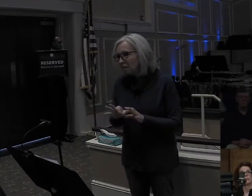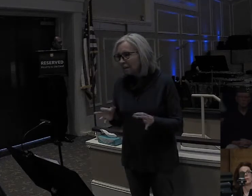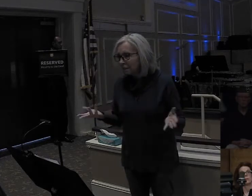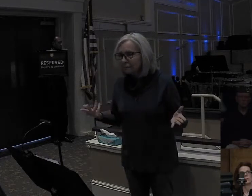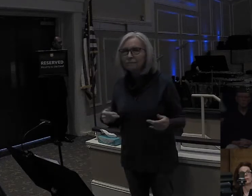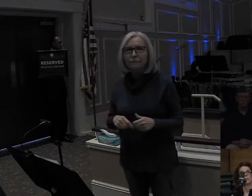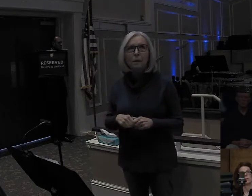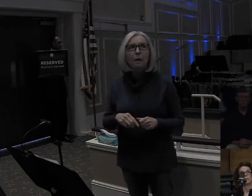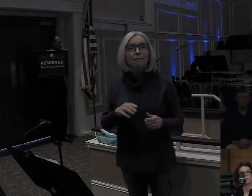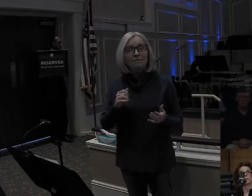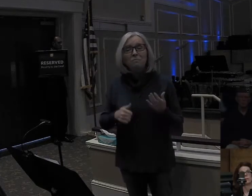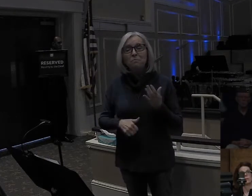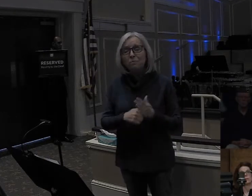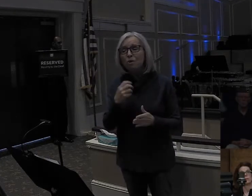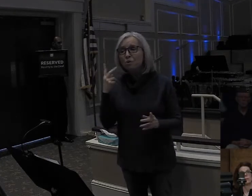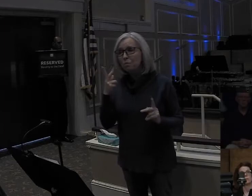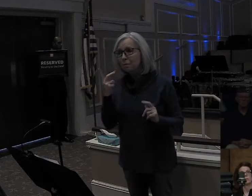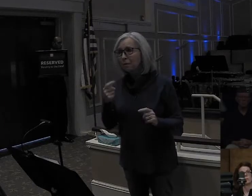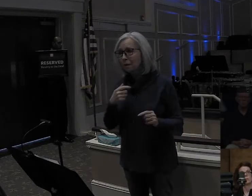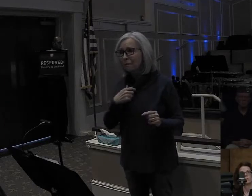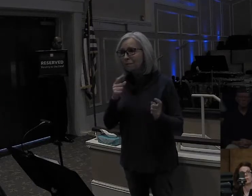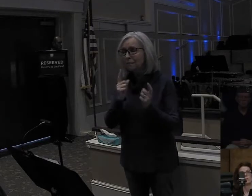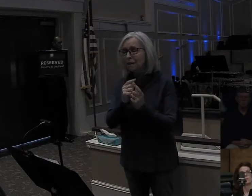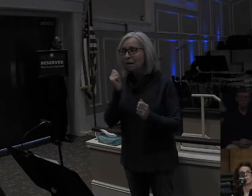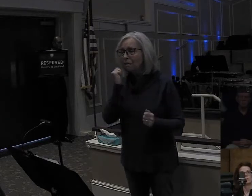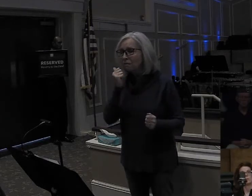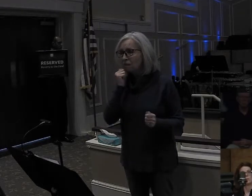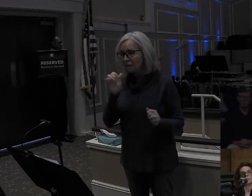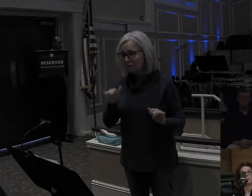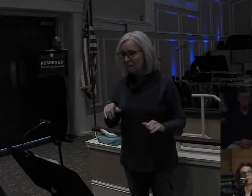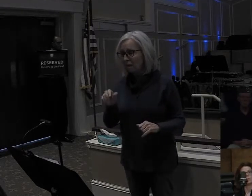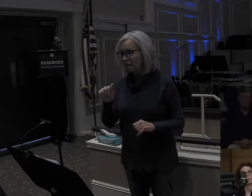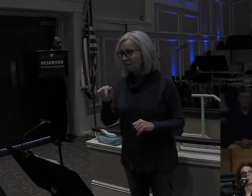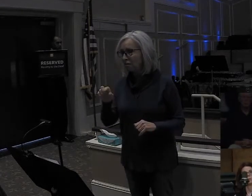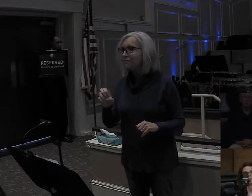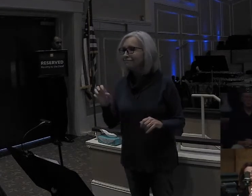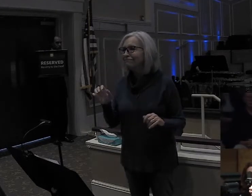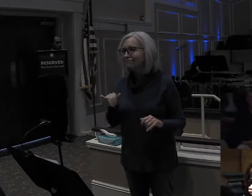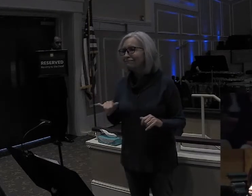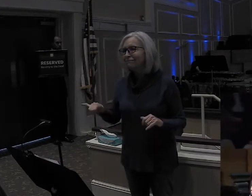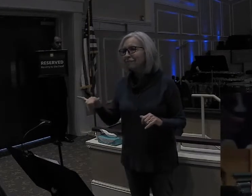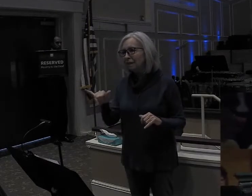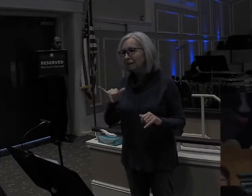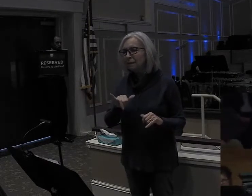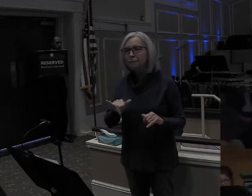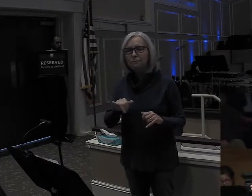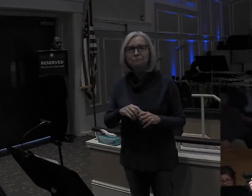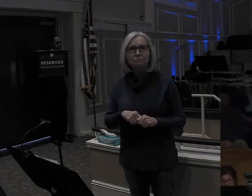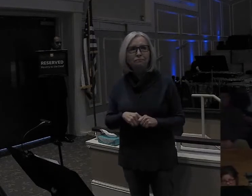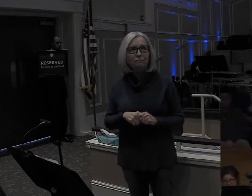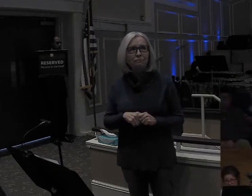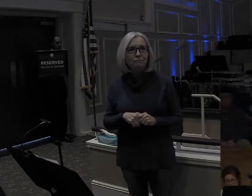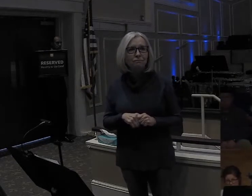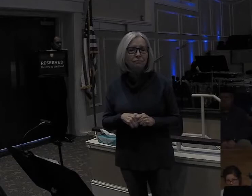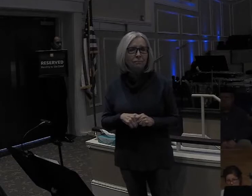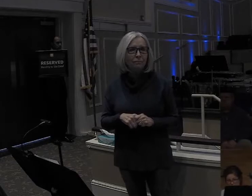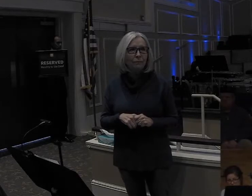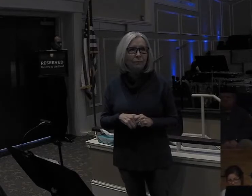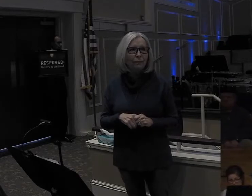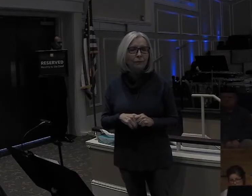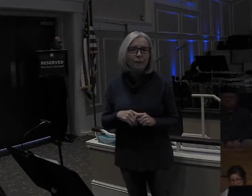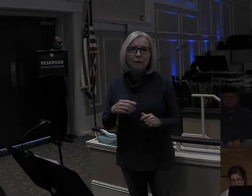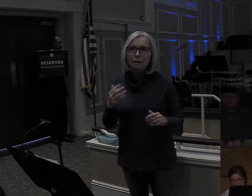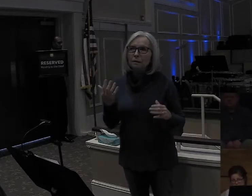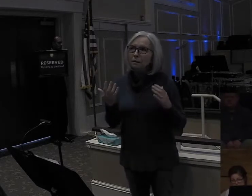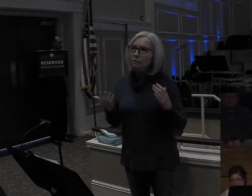with on a day-to-day basis who don't know Jesus. And Casey Jane is very similar, 24, 25, minimal church background, probably in a